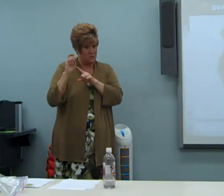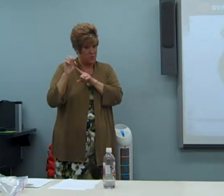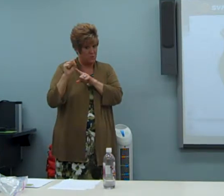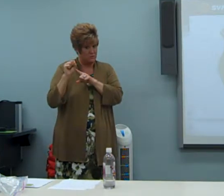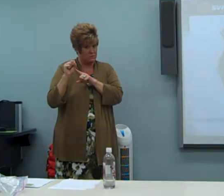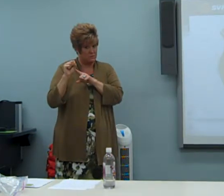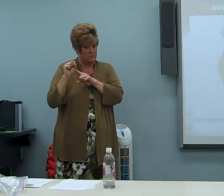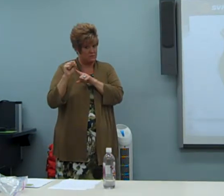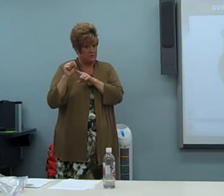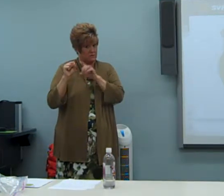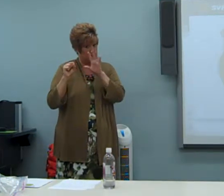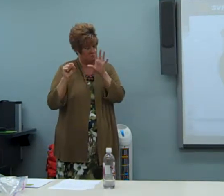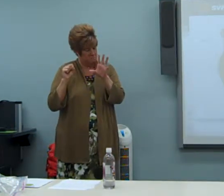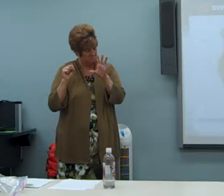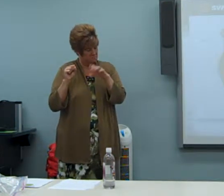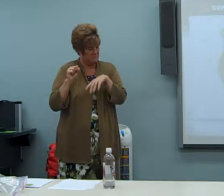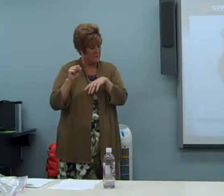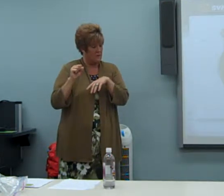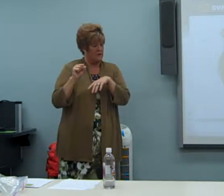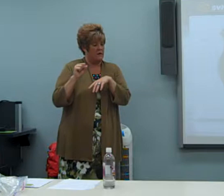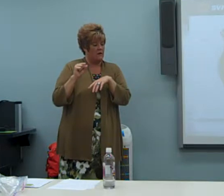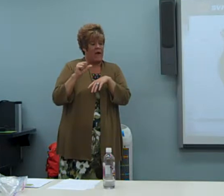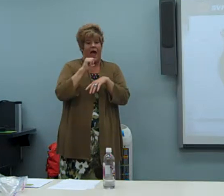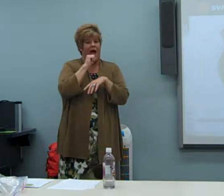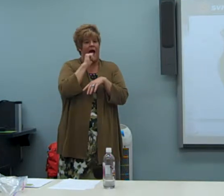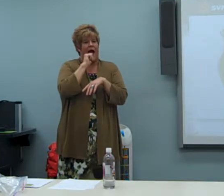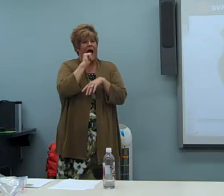But I'm assuming they did it by time zone.